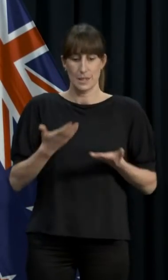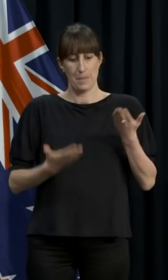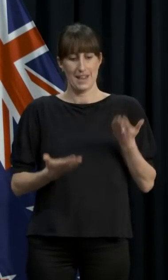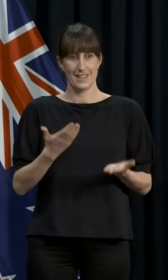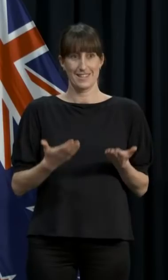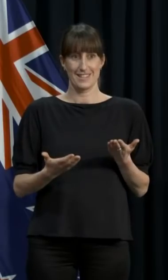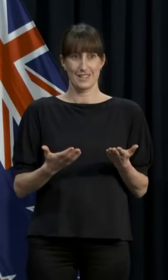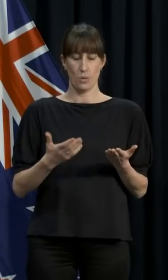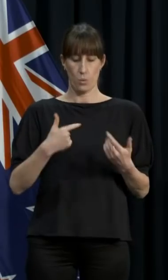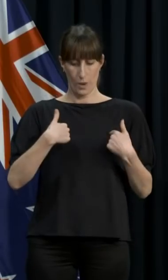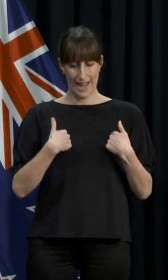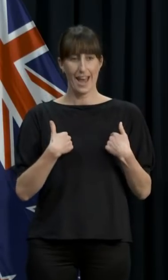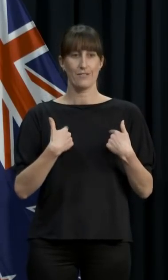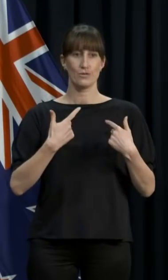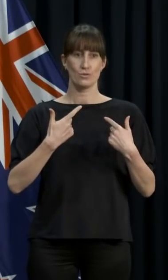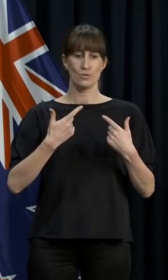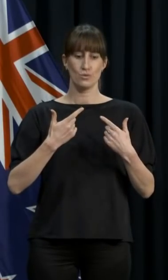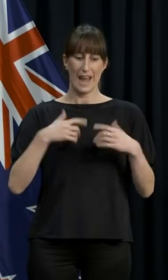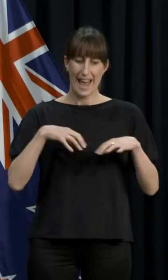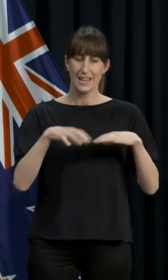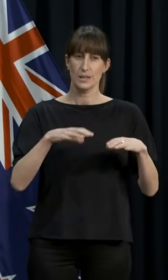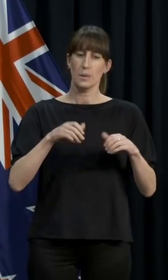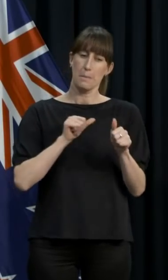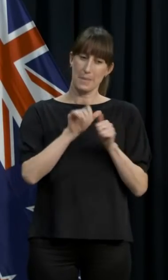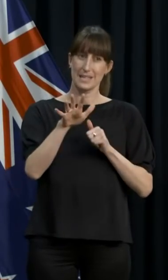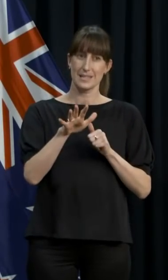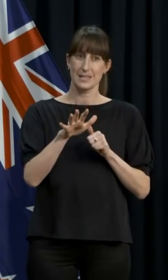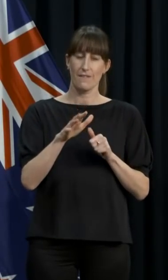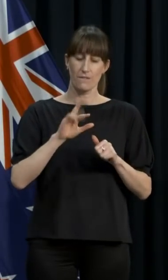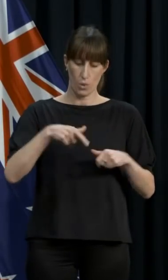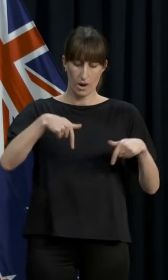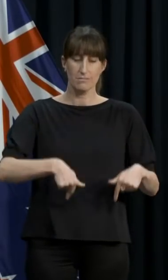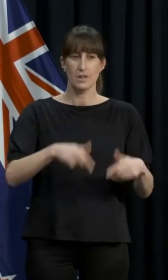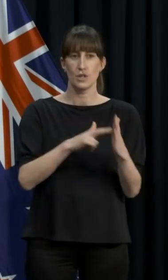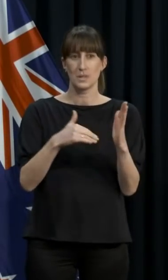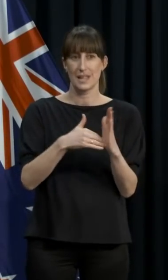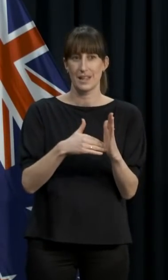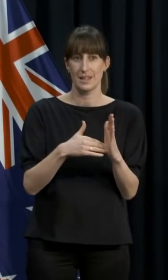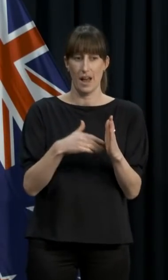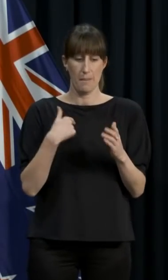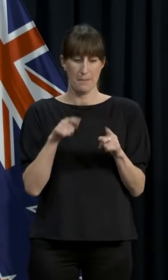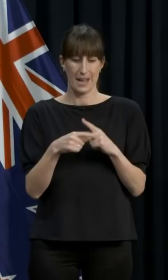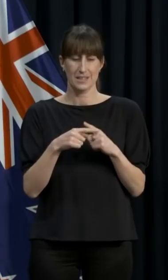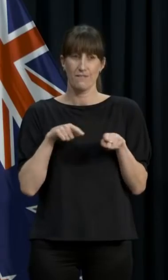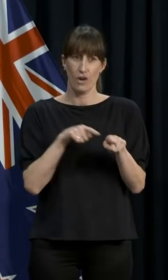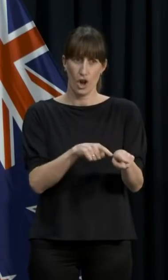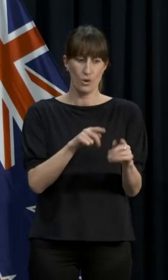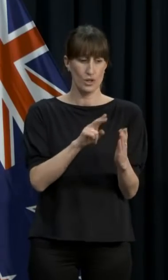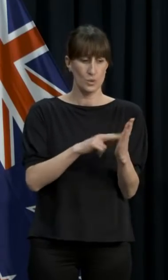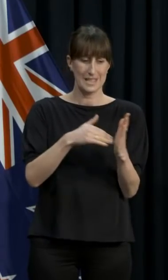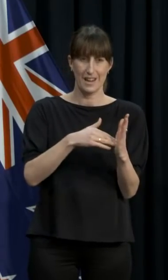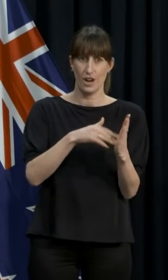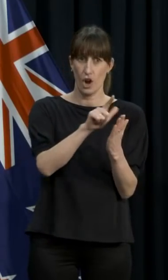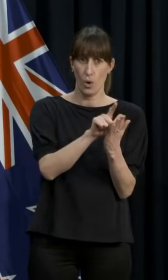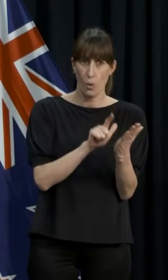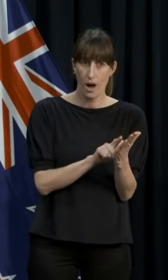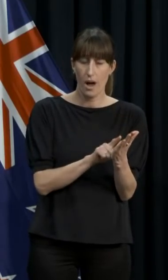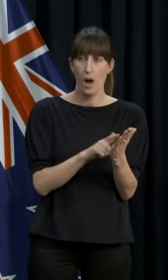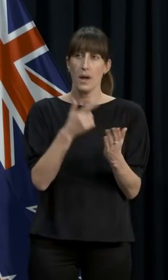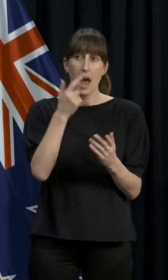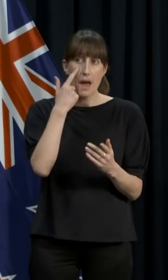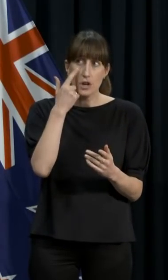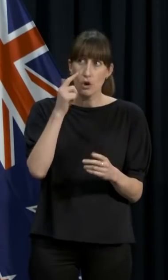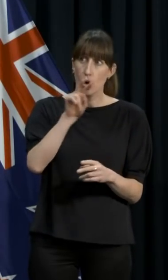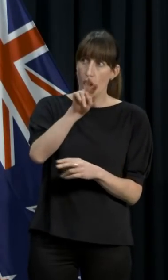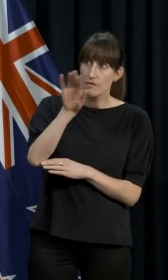Zealand. We have to operate within the context of New Zealand law, and of course we can look at what other countries are doing as a model or